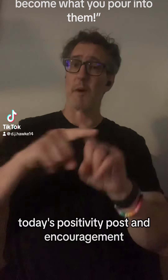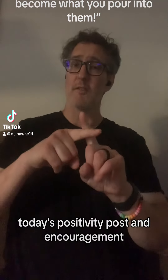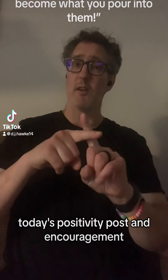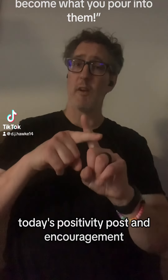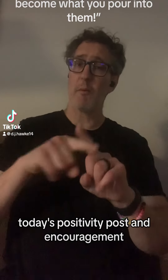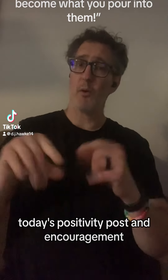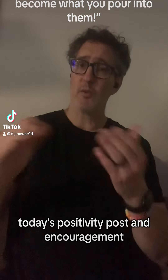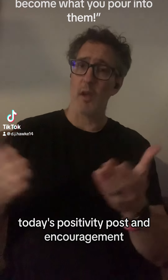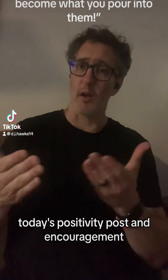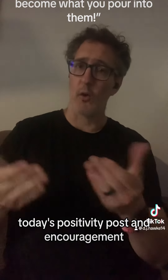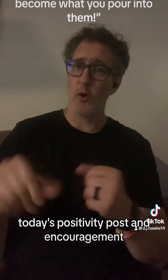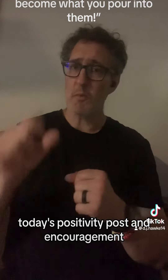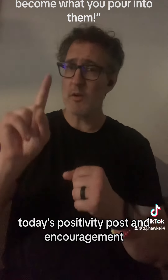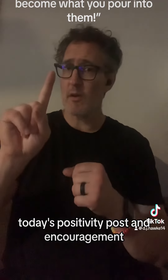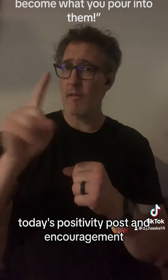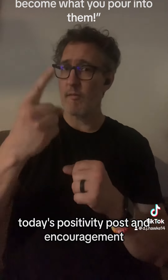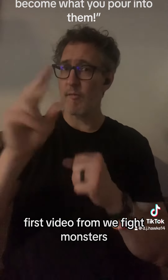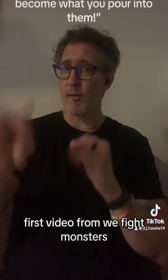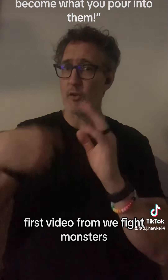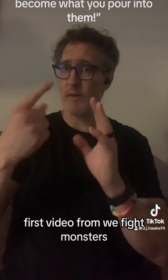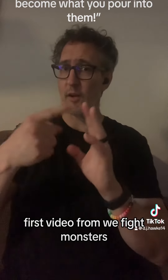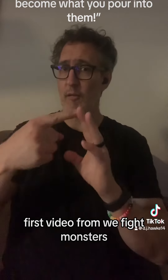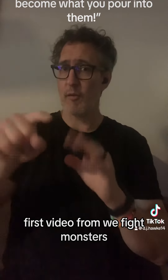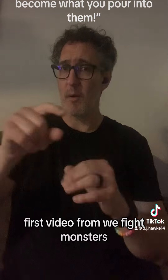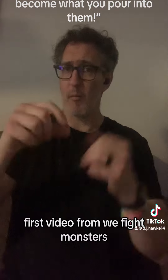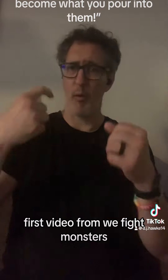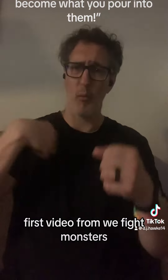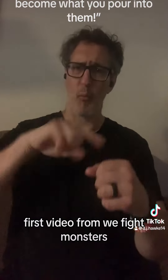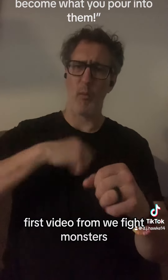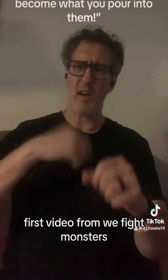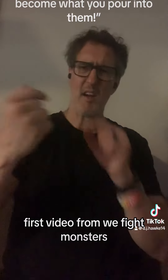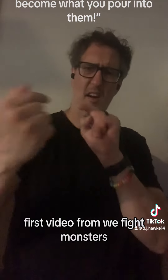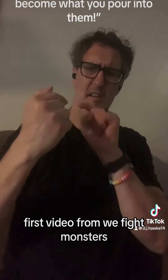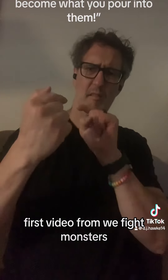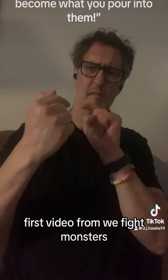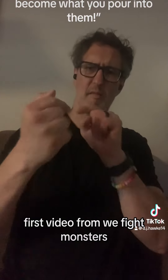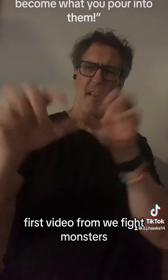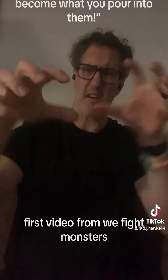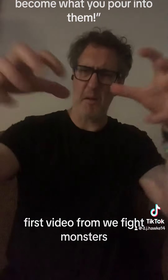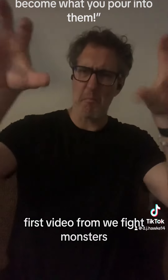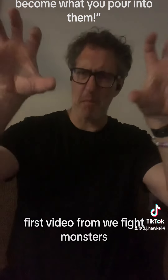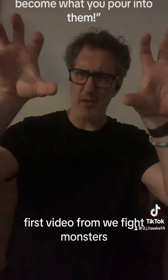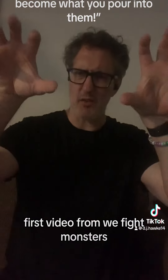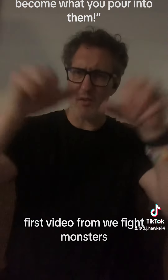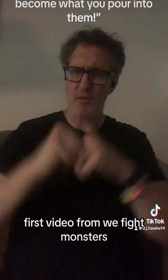is positivity post and encouragement. First video from We Fight Monsters.